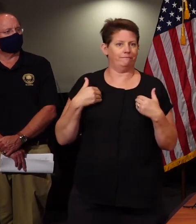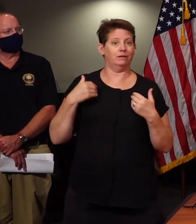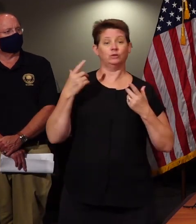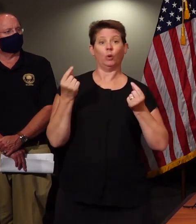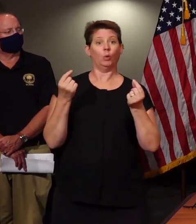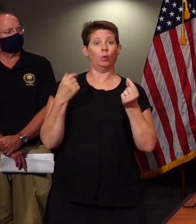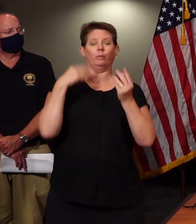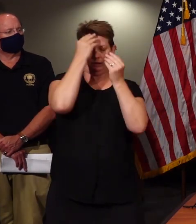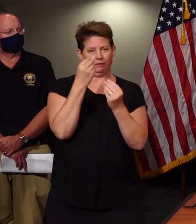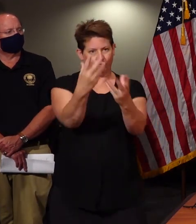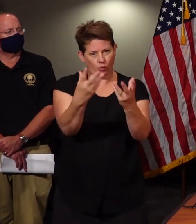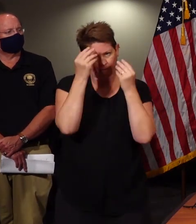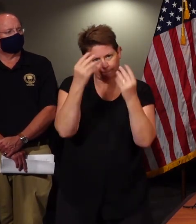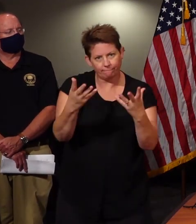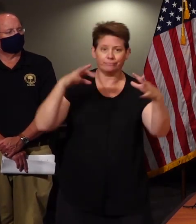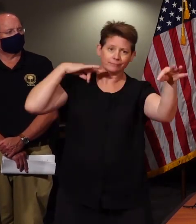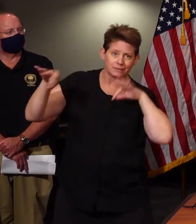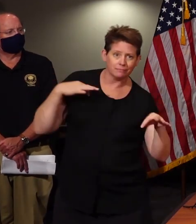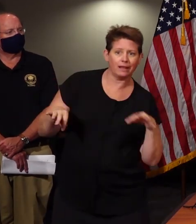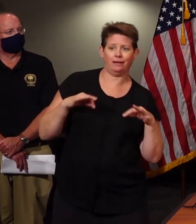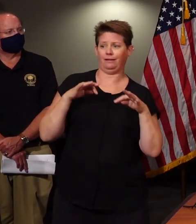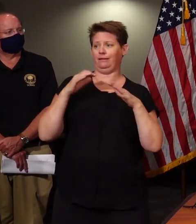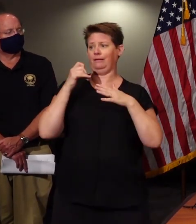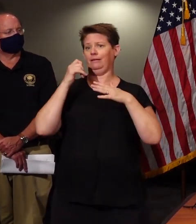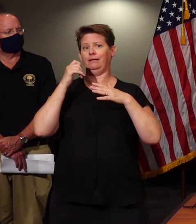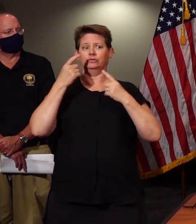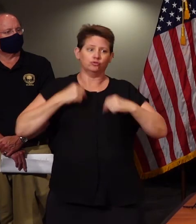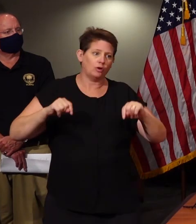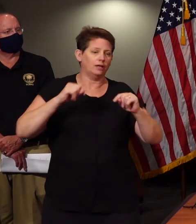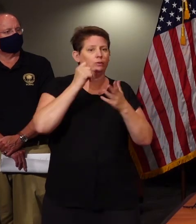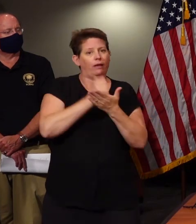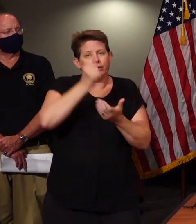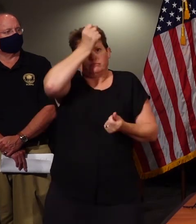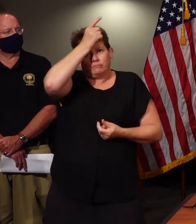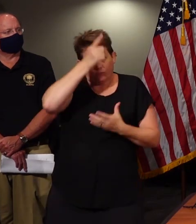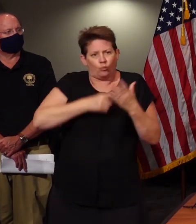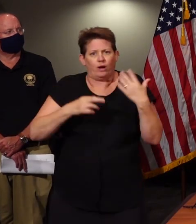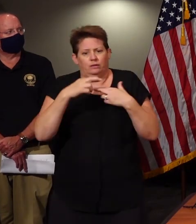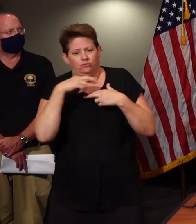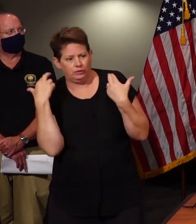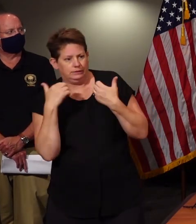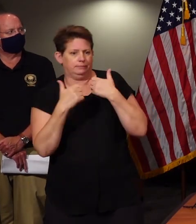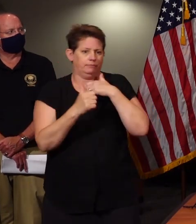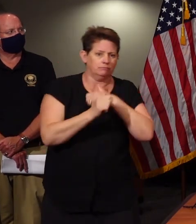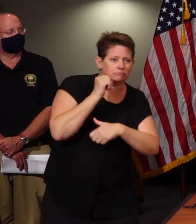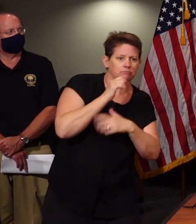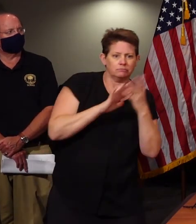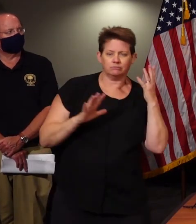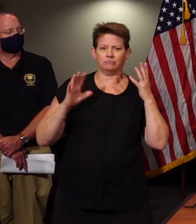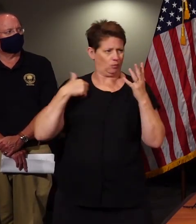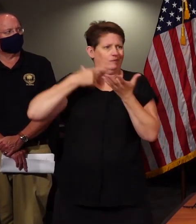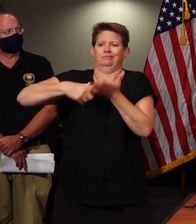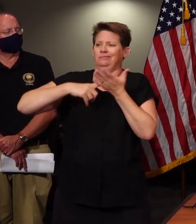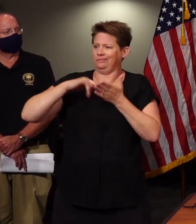them understand, allow them to understand what is at stake, how this disease is spread. And we have discussed that. You can't turn on the